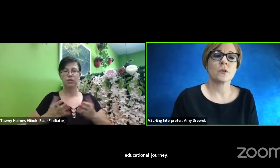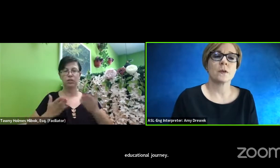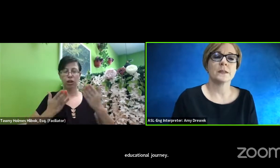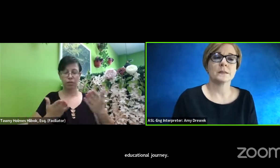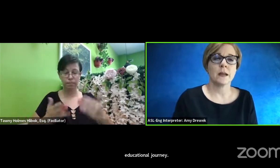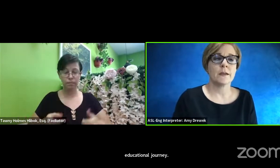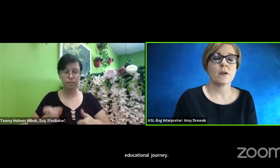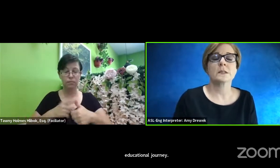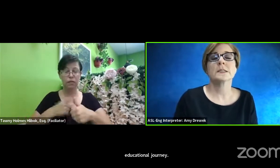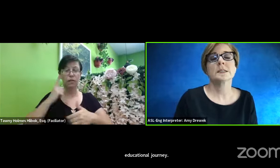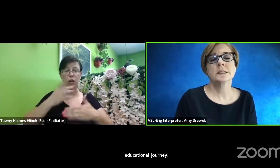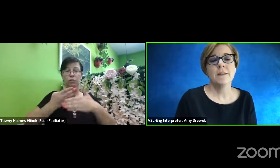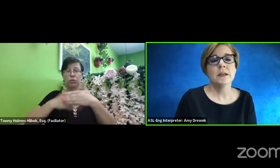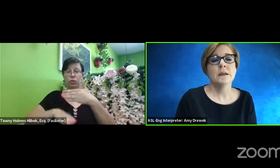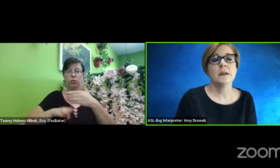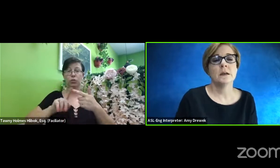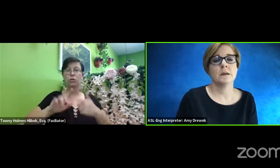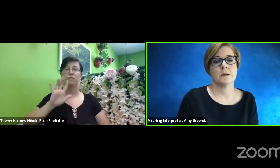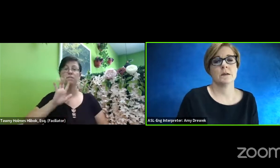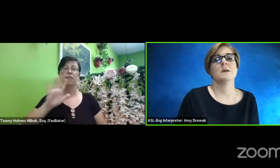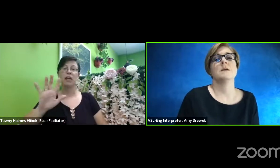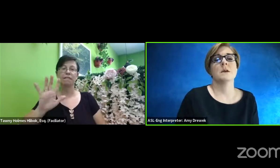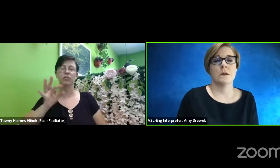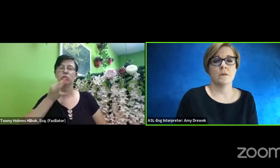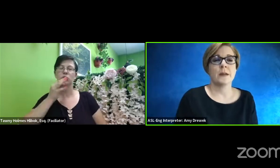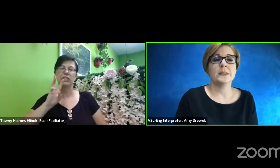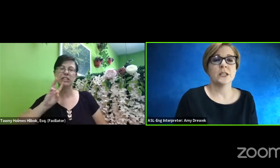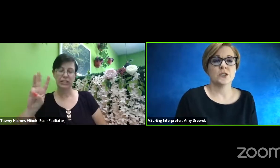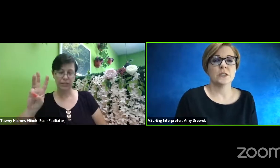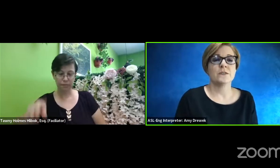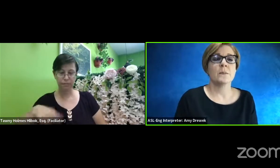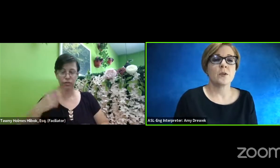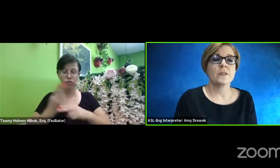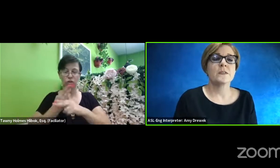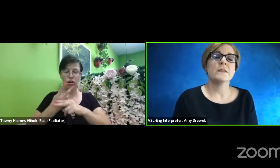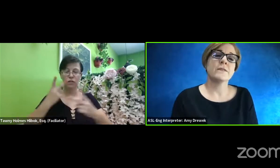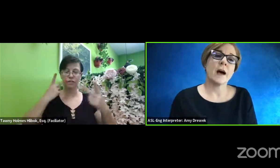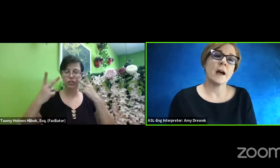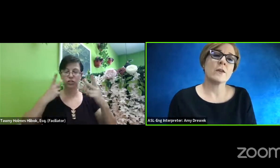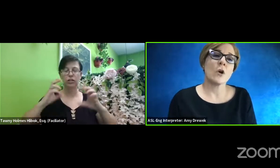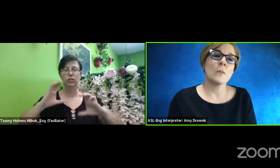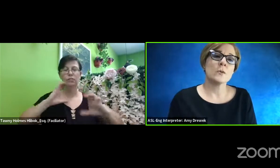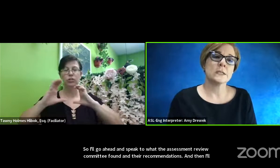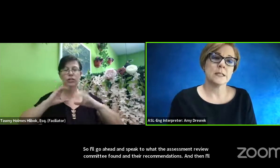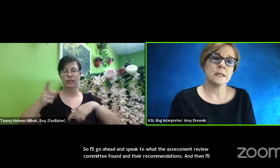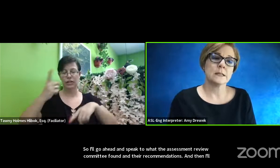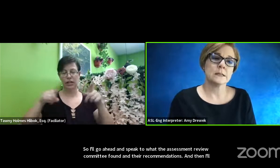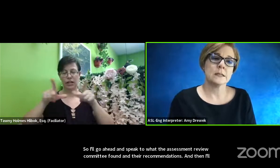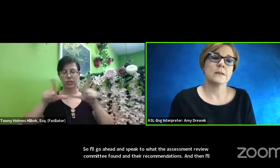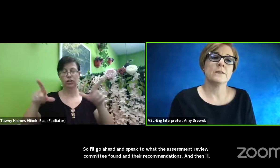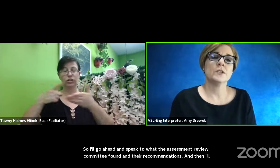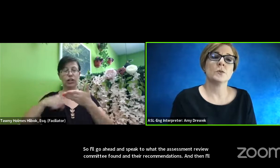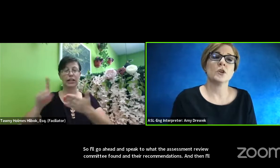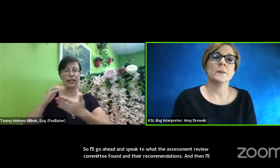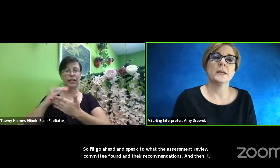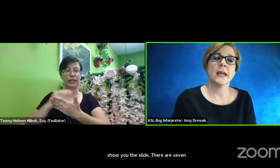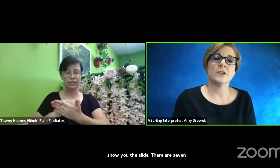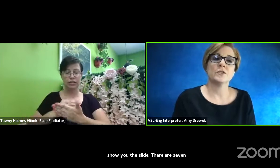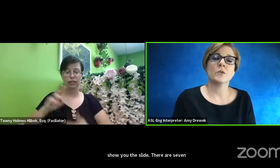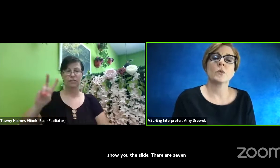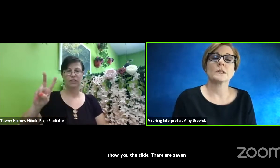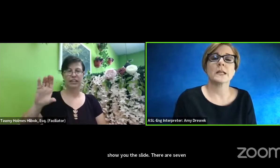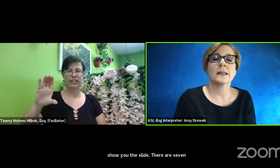and then I'll show you the slide. There are 7 recommendations from birth to 5 or almost 6.